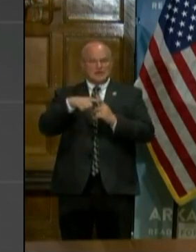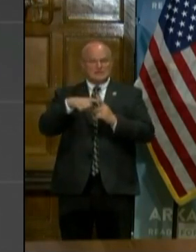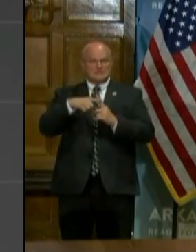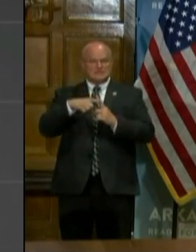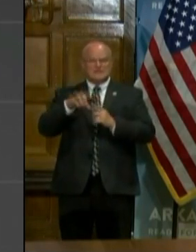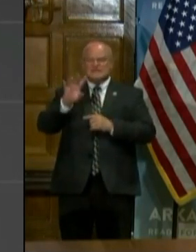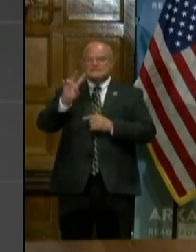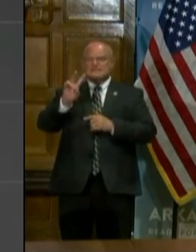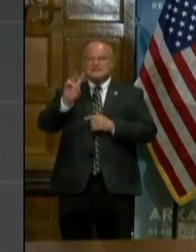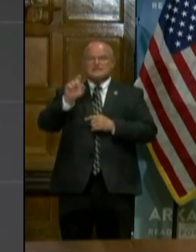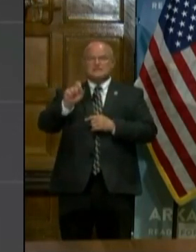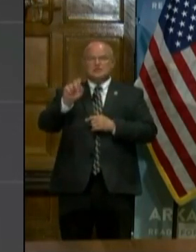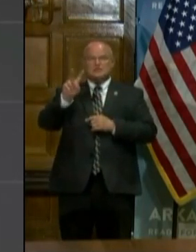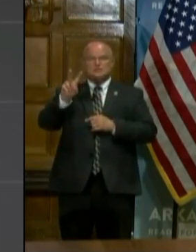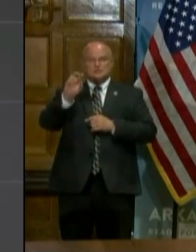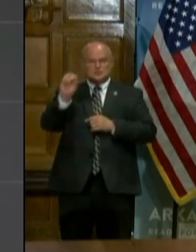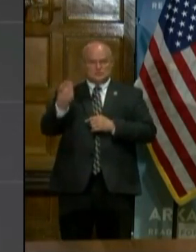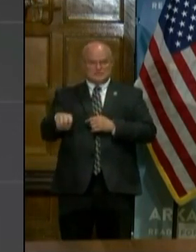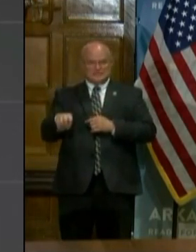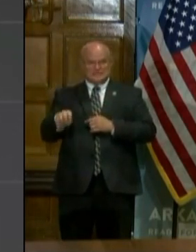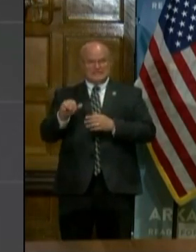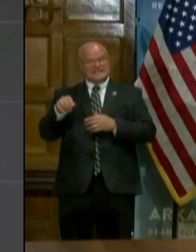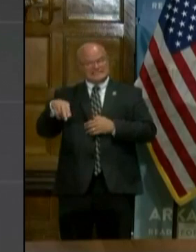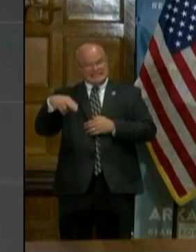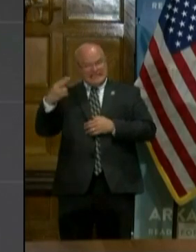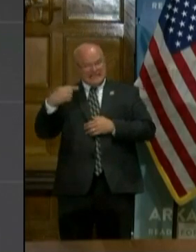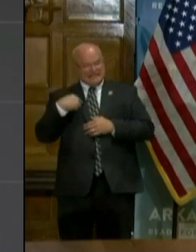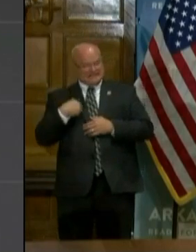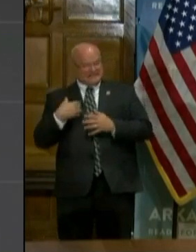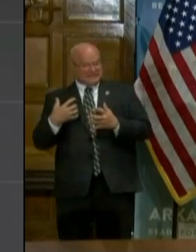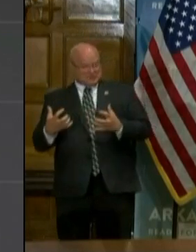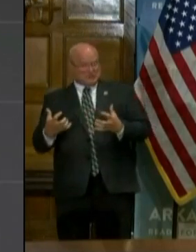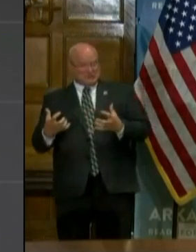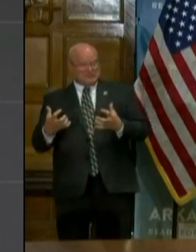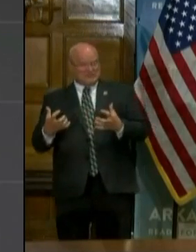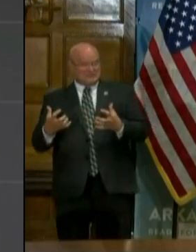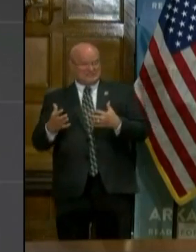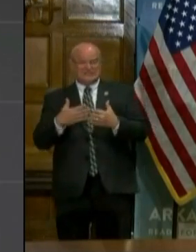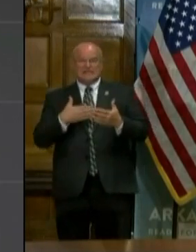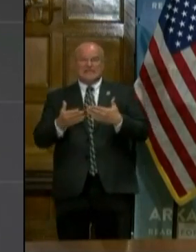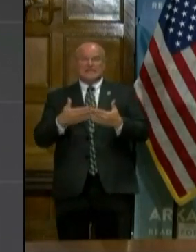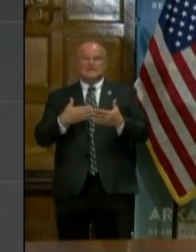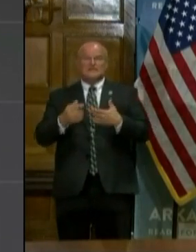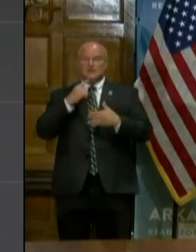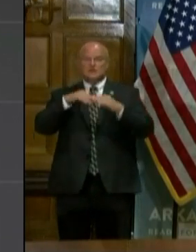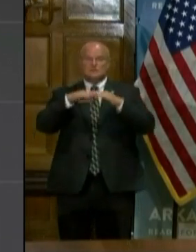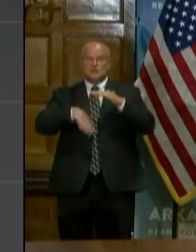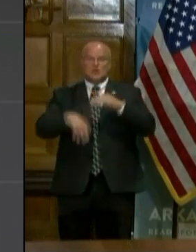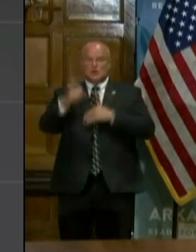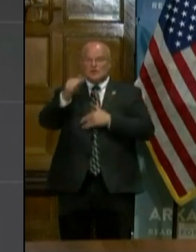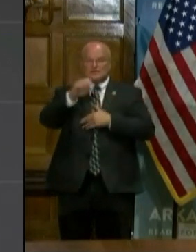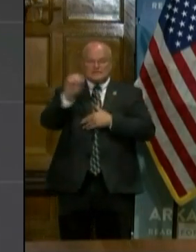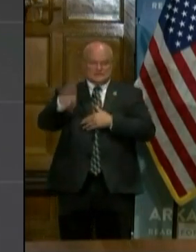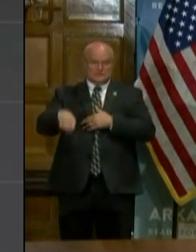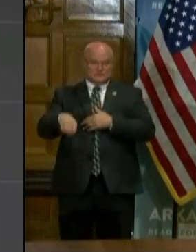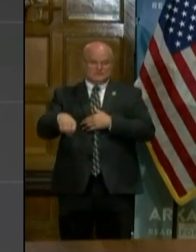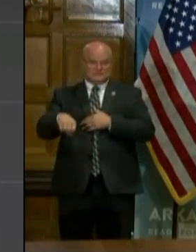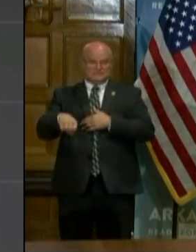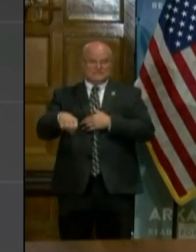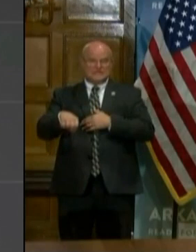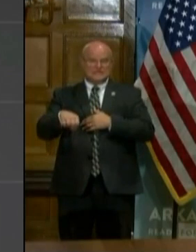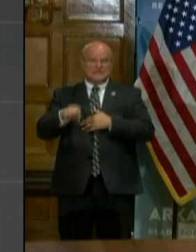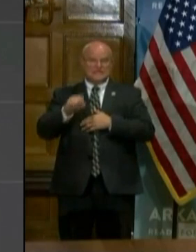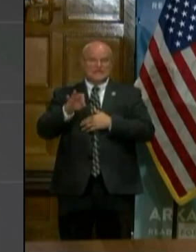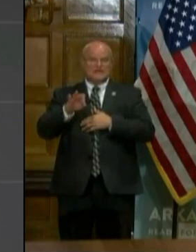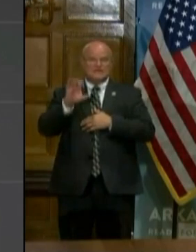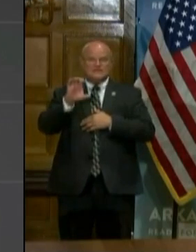positivity is 7.2%. That's higher than I like it to be, even though it is below the 10%